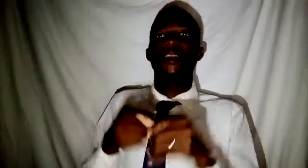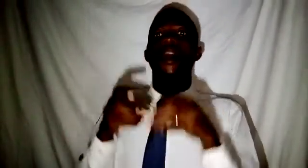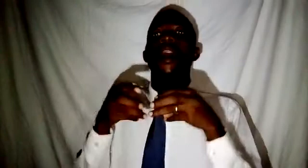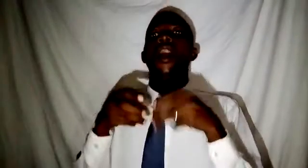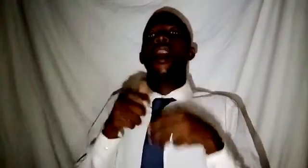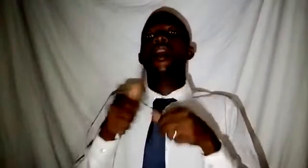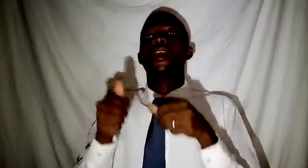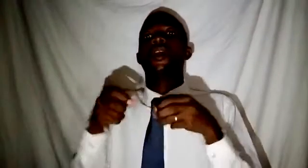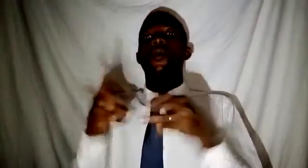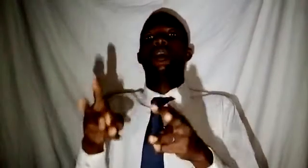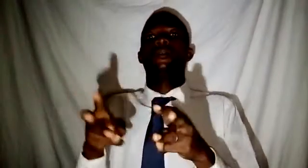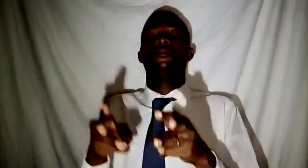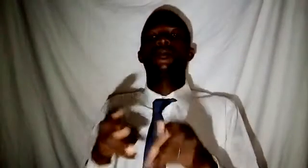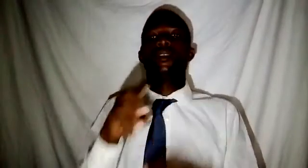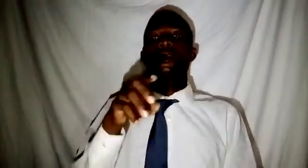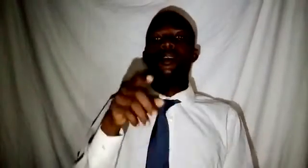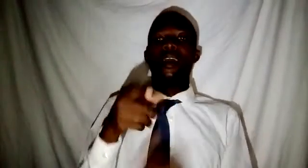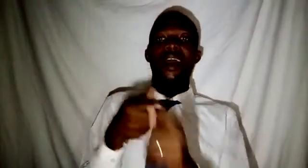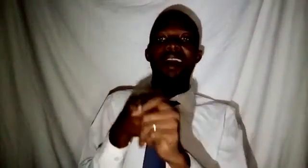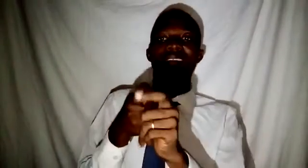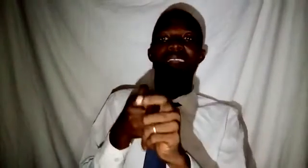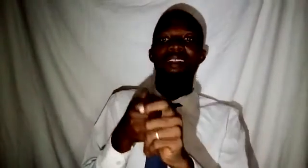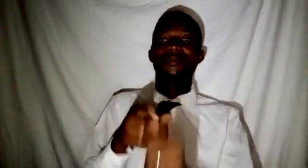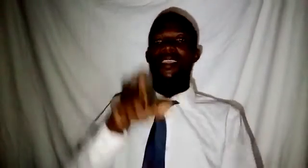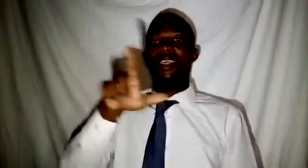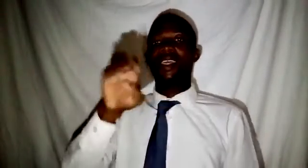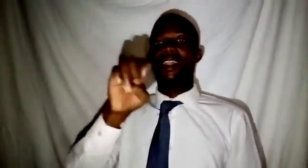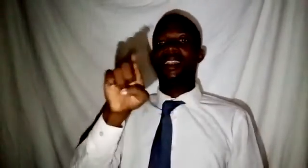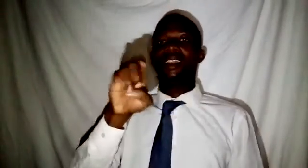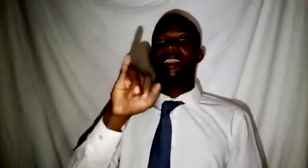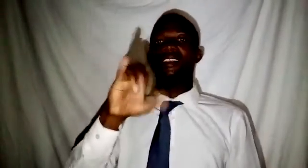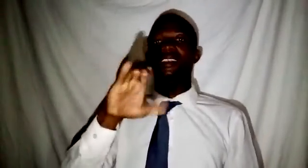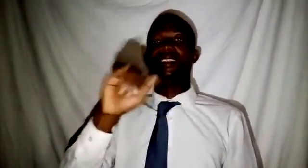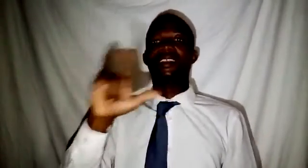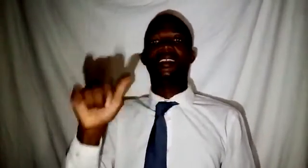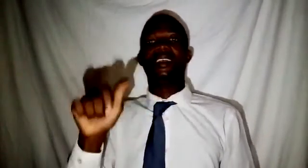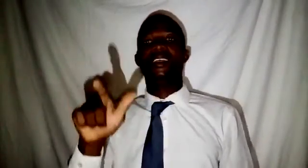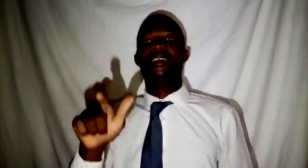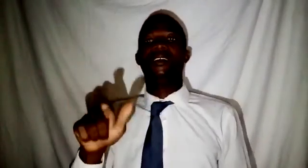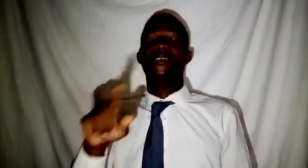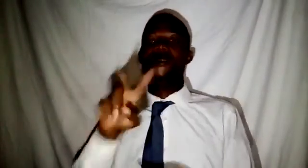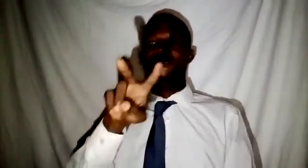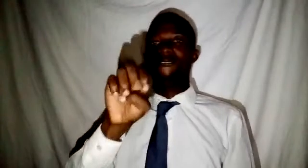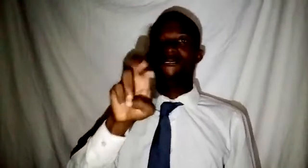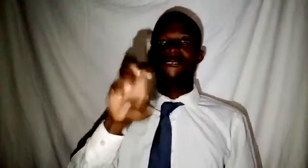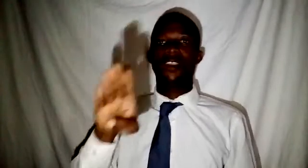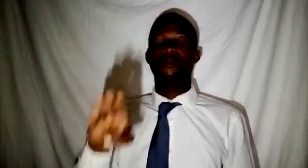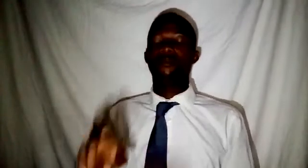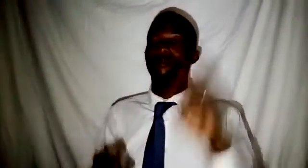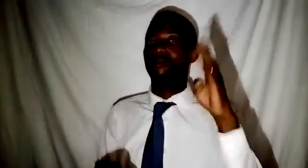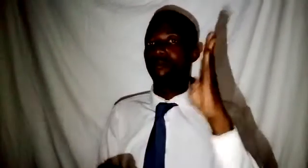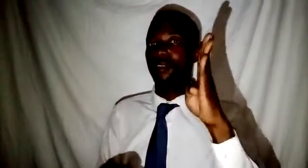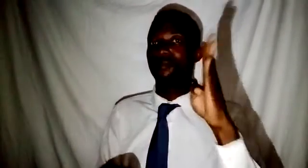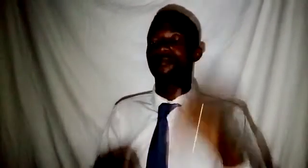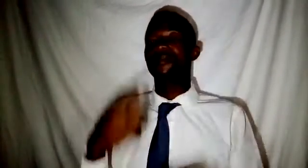verb. B. The swimmer swam the river bank. Swam is the main